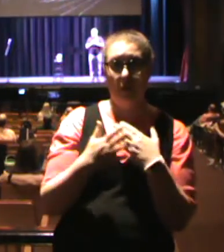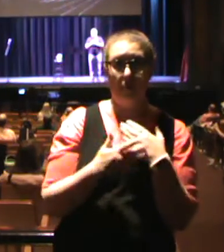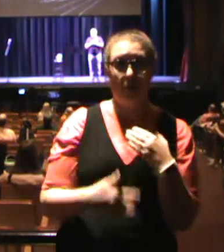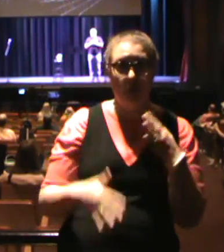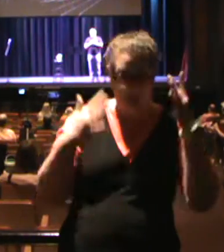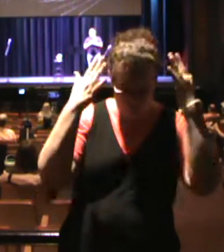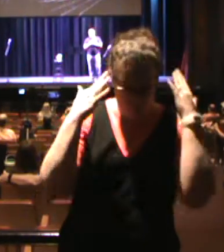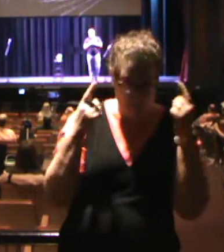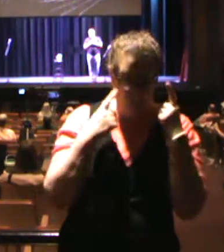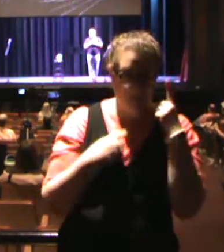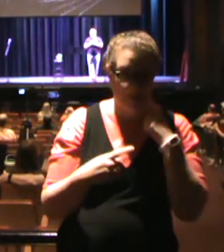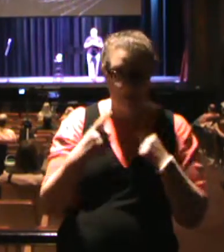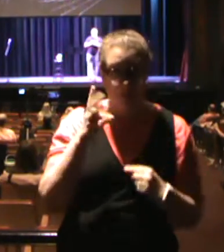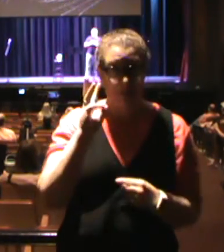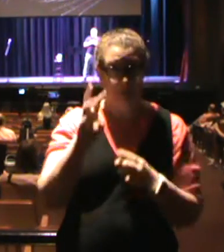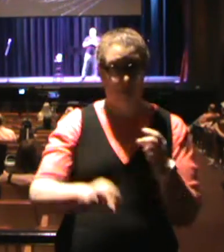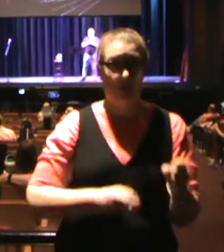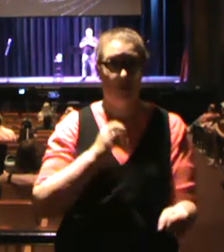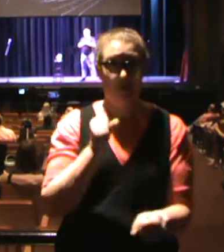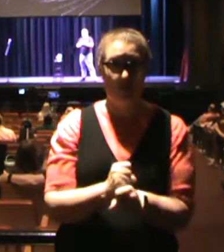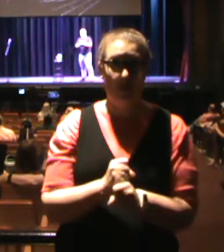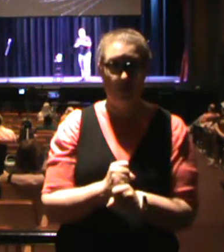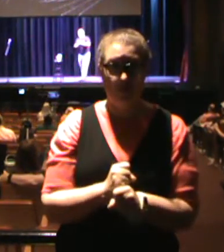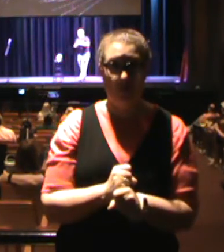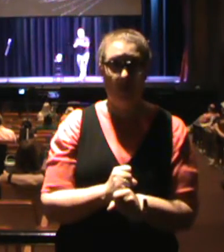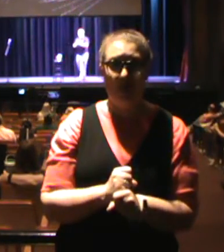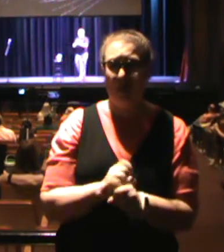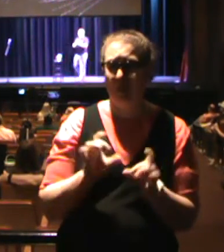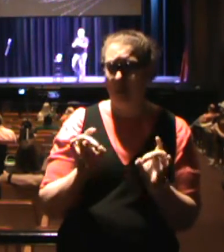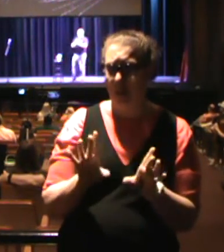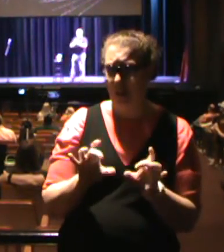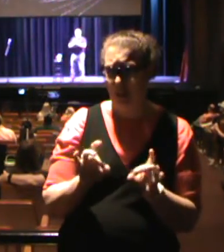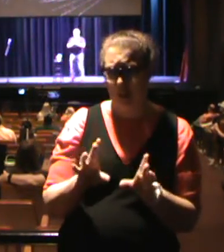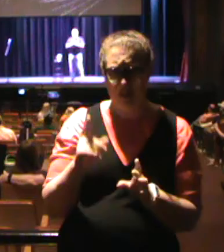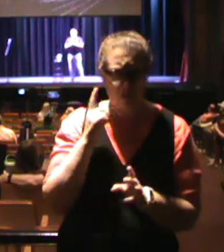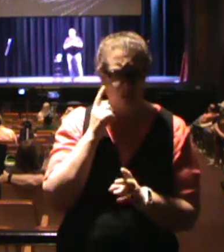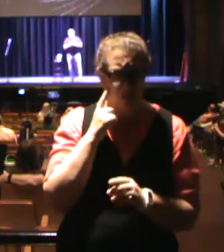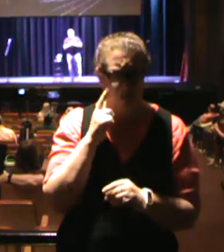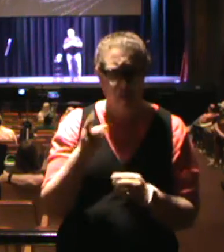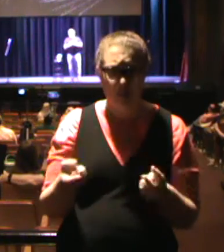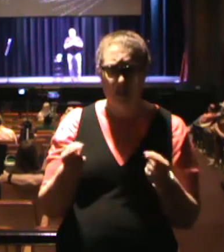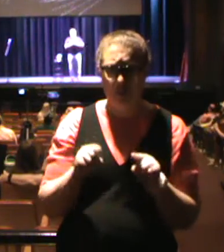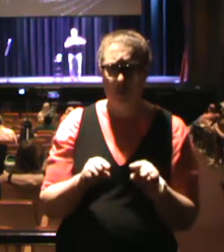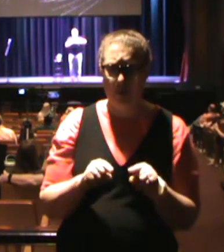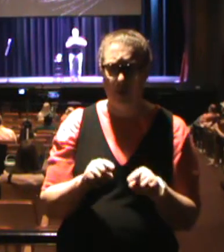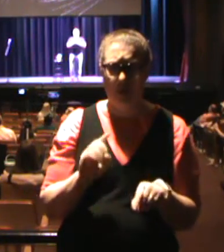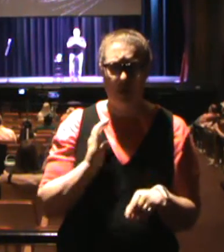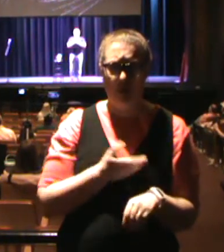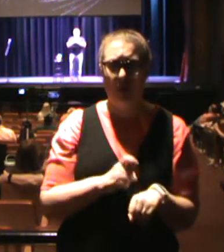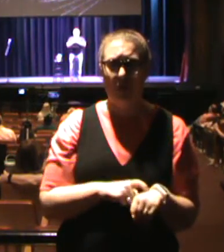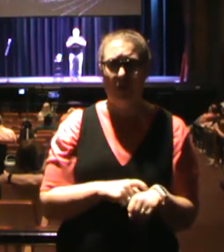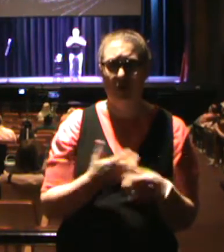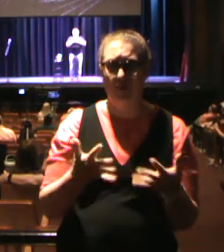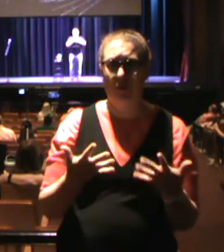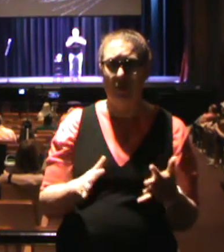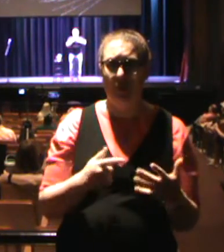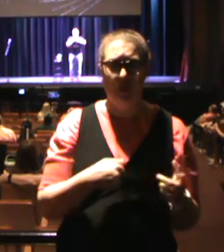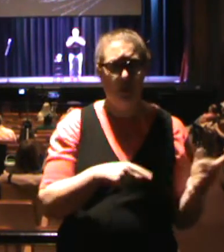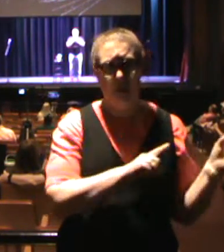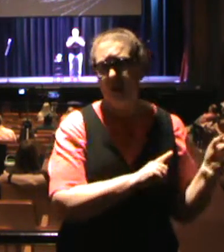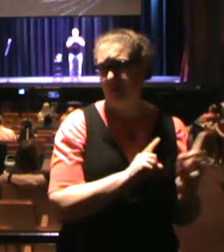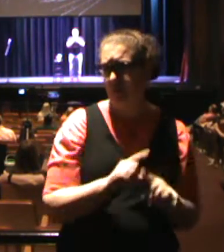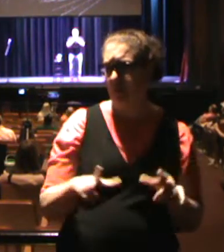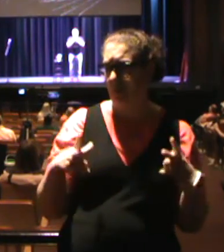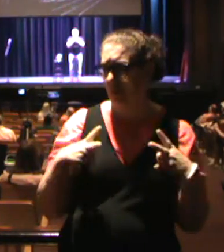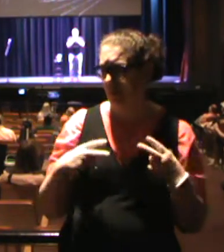Virginia. I would hate to think that when our season is over, I would come back to visit and